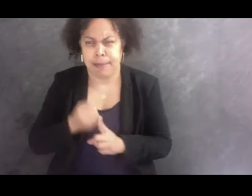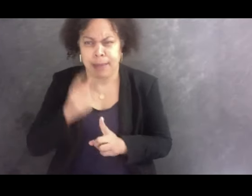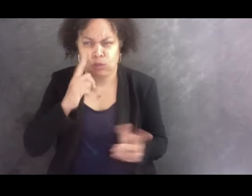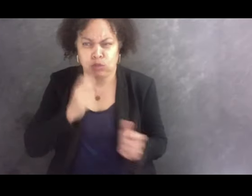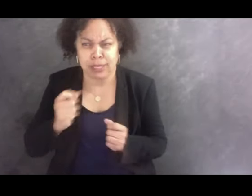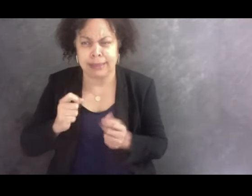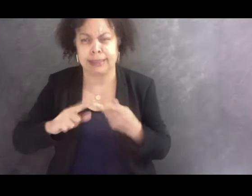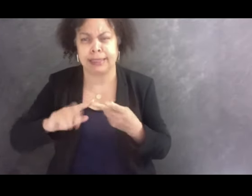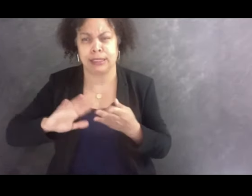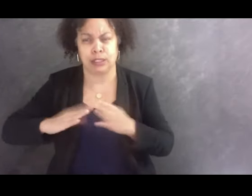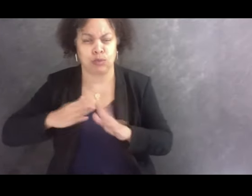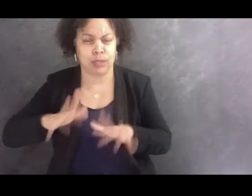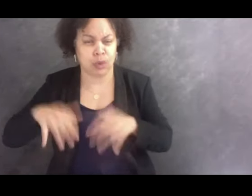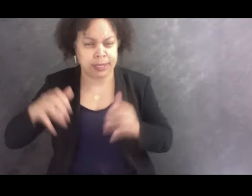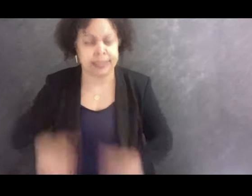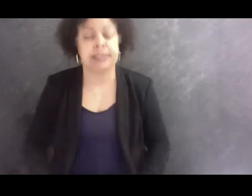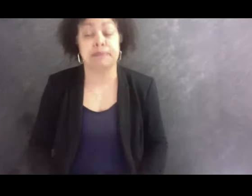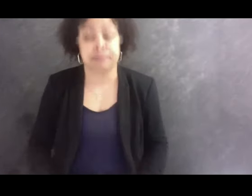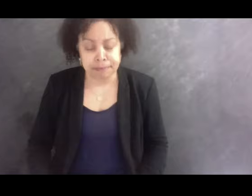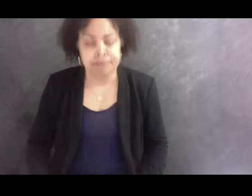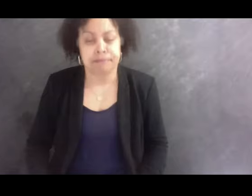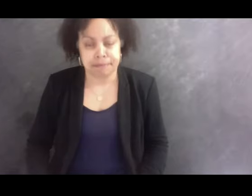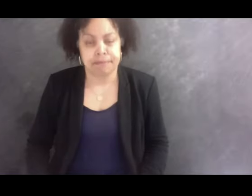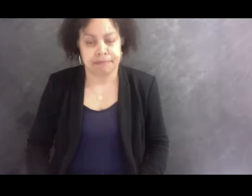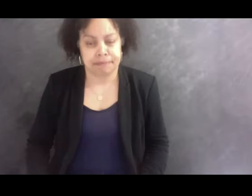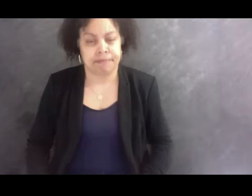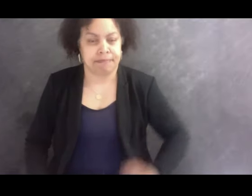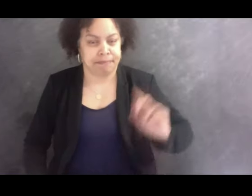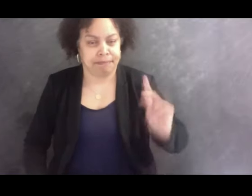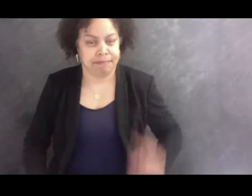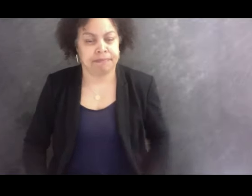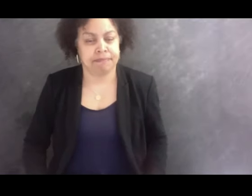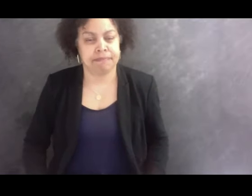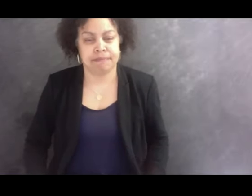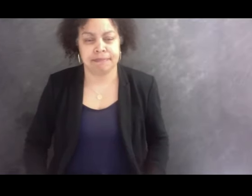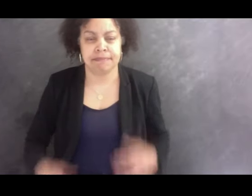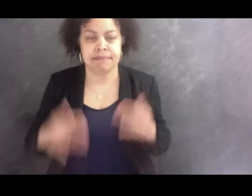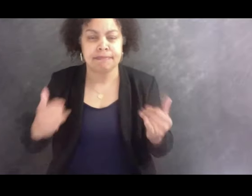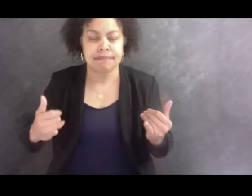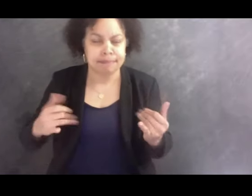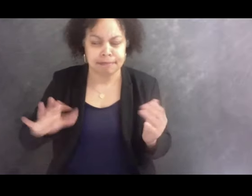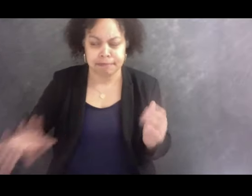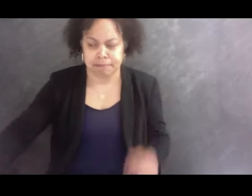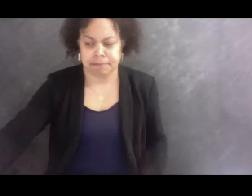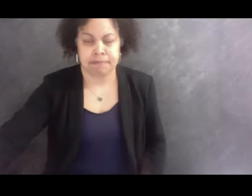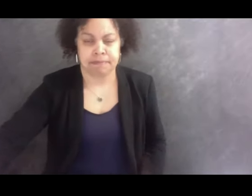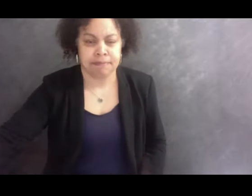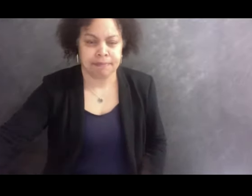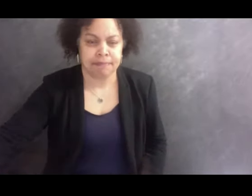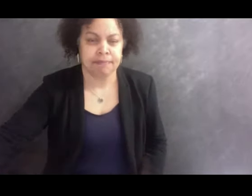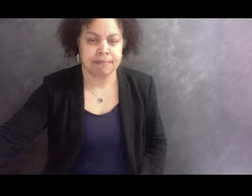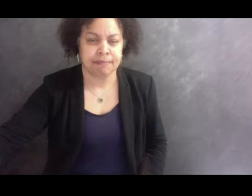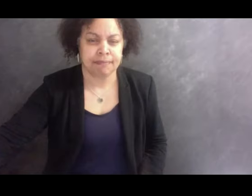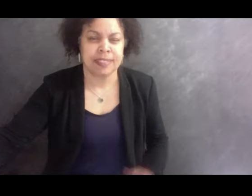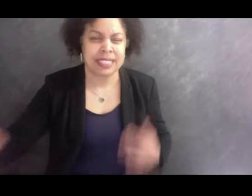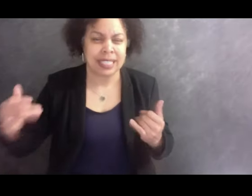audience. So here, really, what you can think about is happening over these 6 questions is that we're kind of